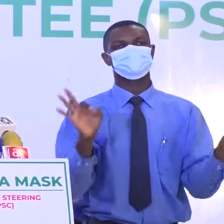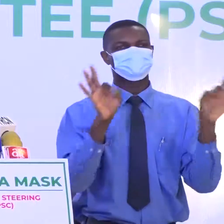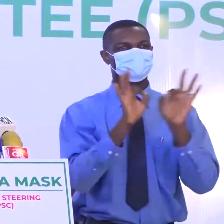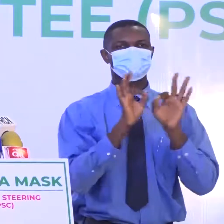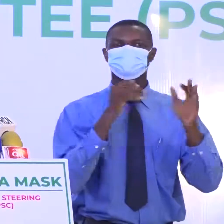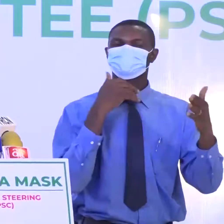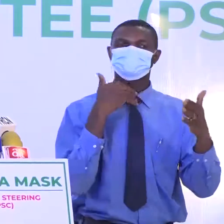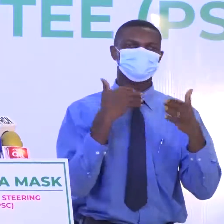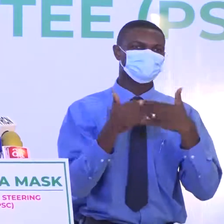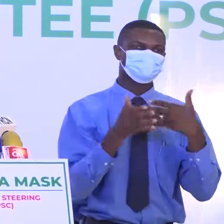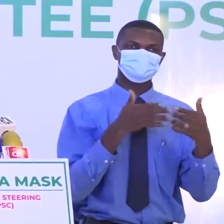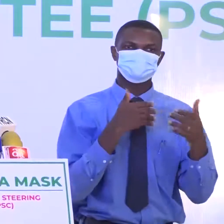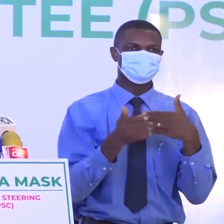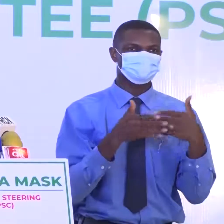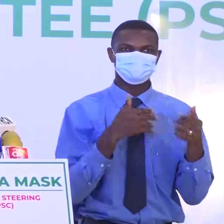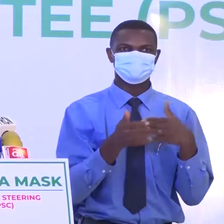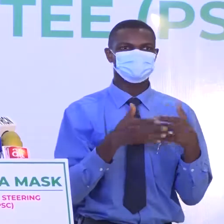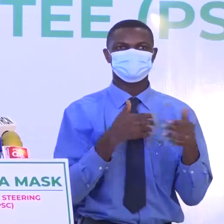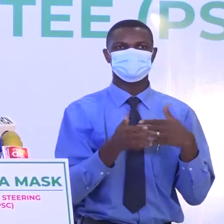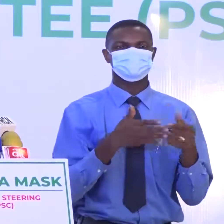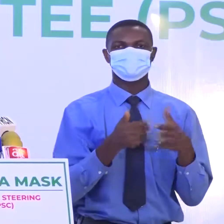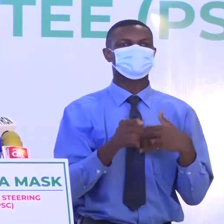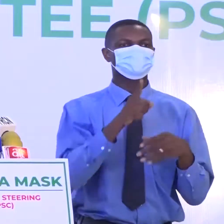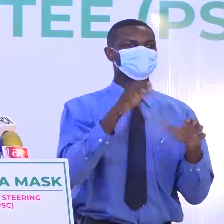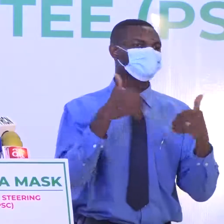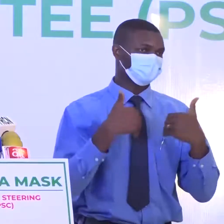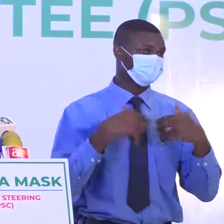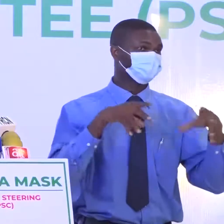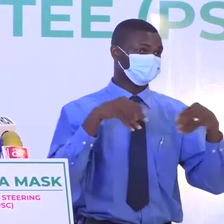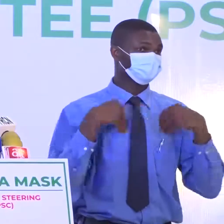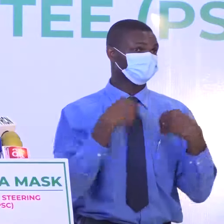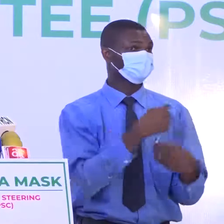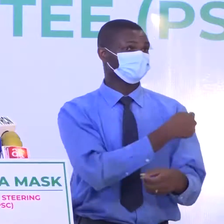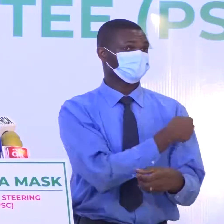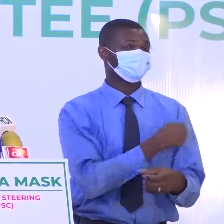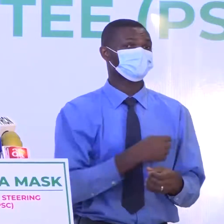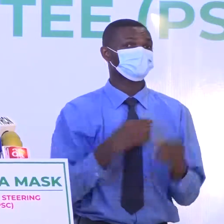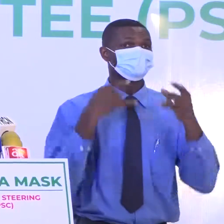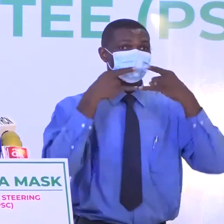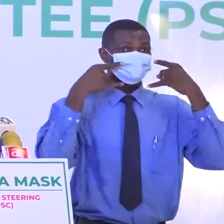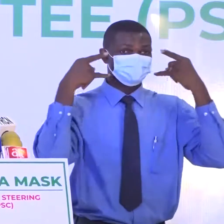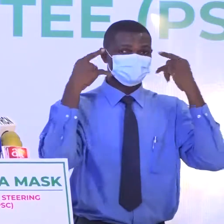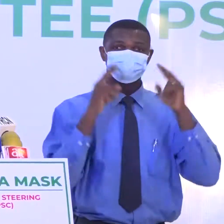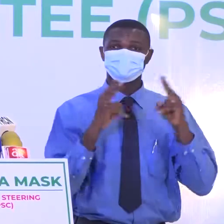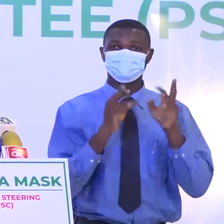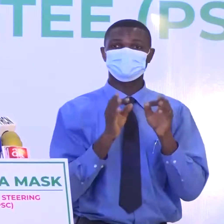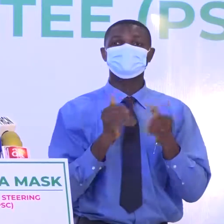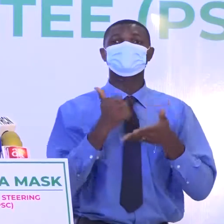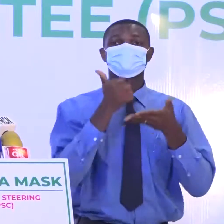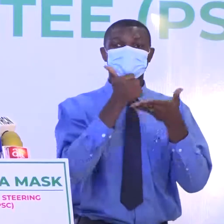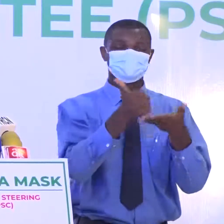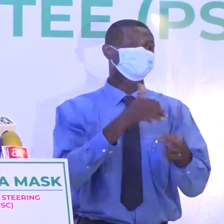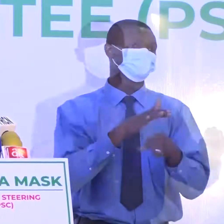despite having taken 2 vaccinations. They are still extremely helpful in protecting